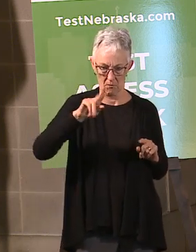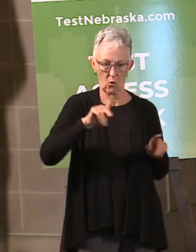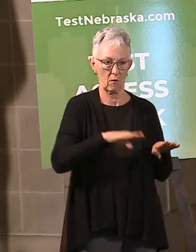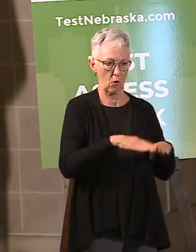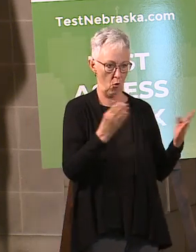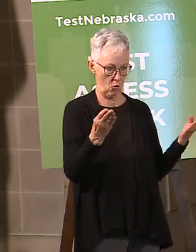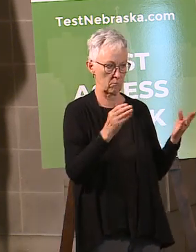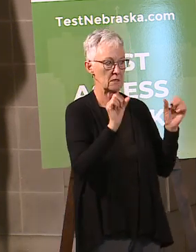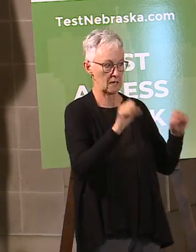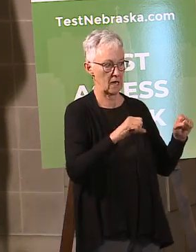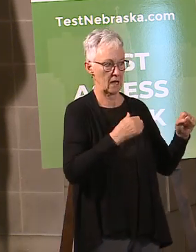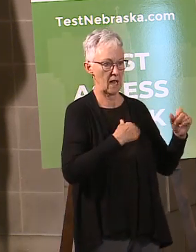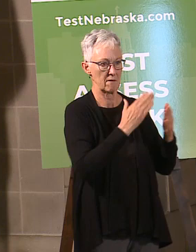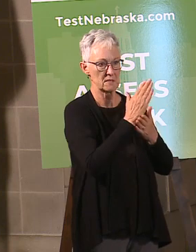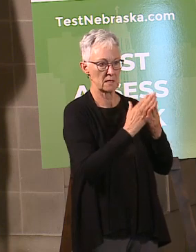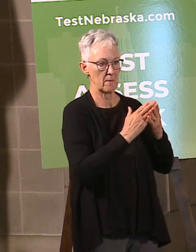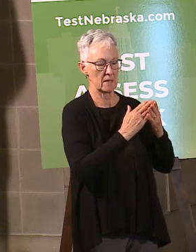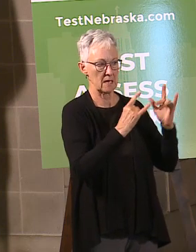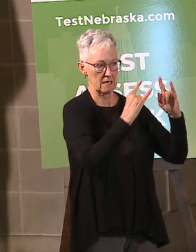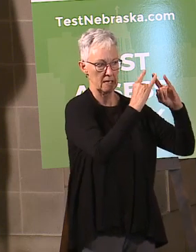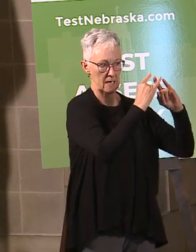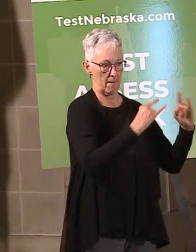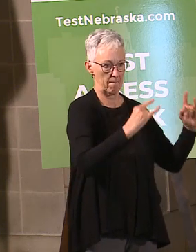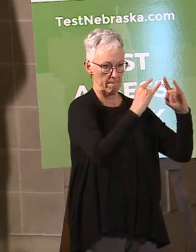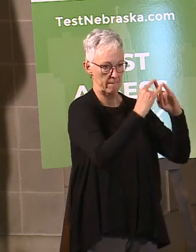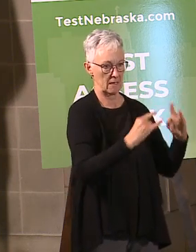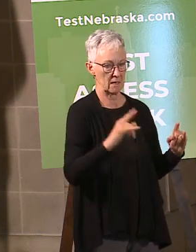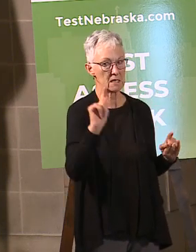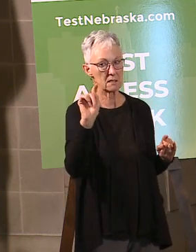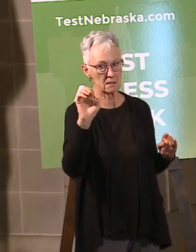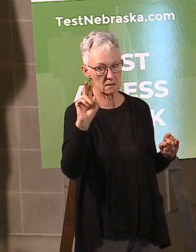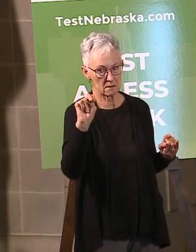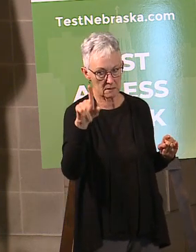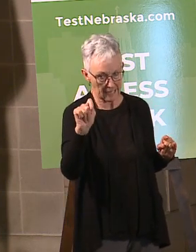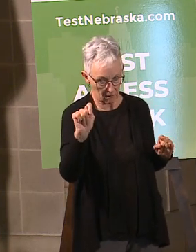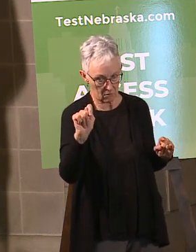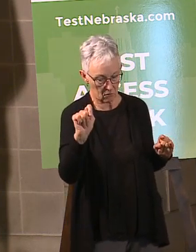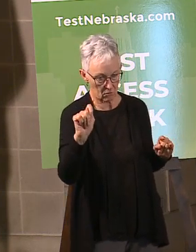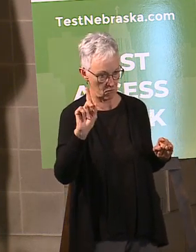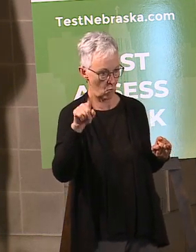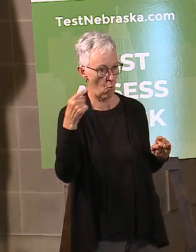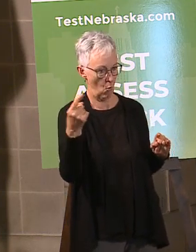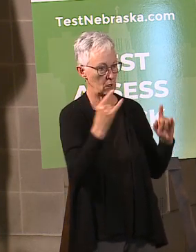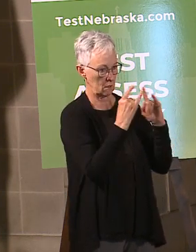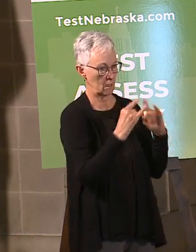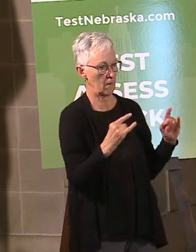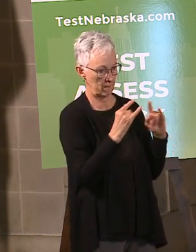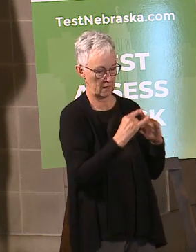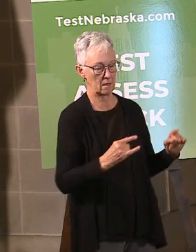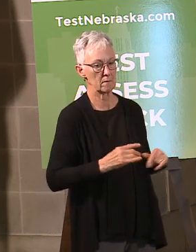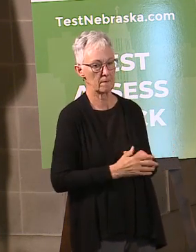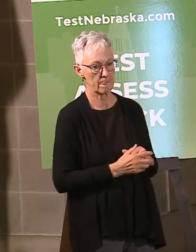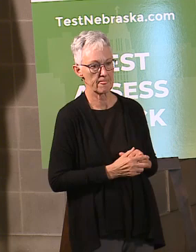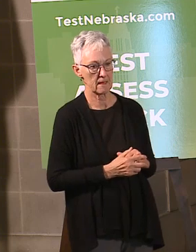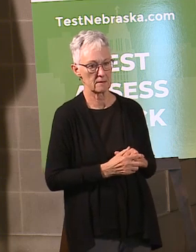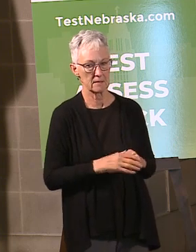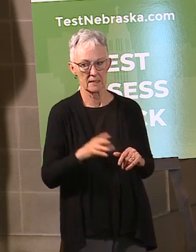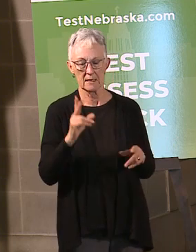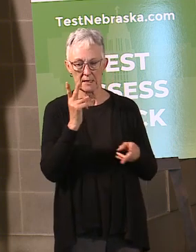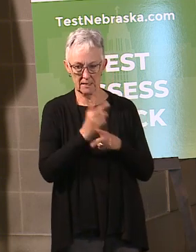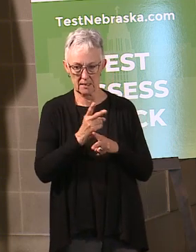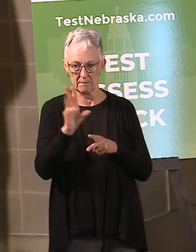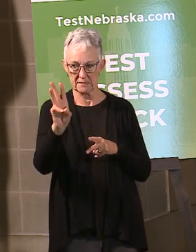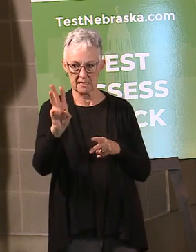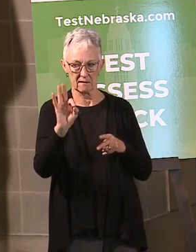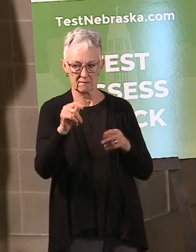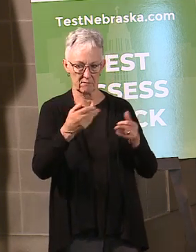to less than 10 people, or follow whatever guidelines they've got out for that campsite. It may vary. 6 feet distance between